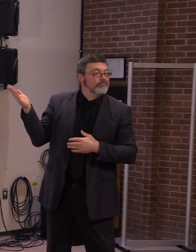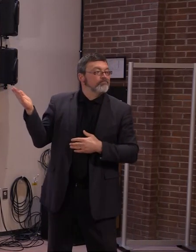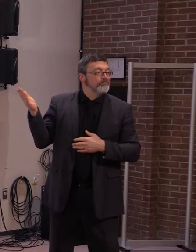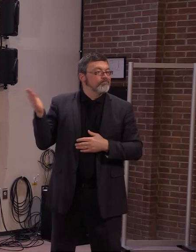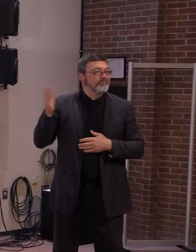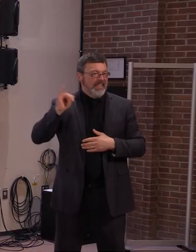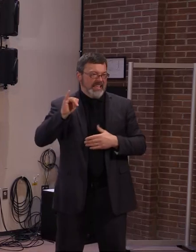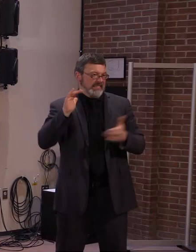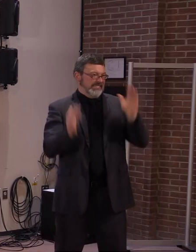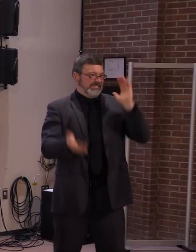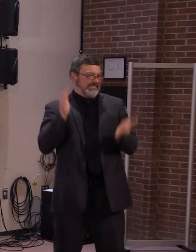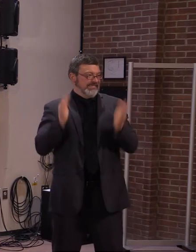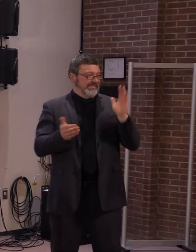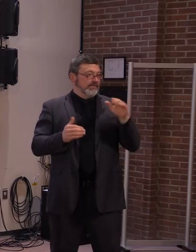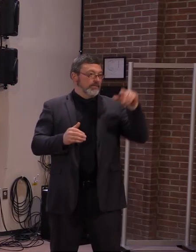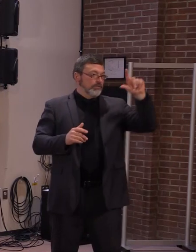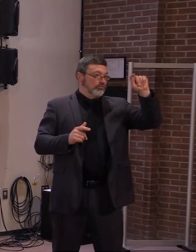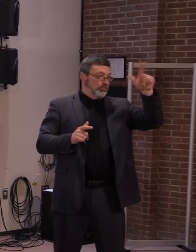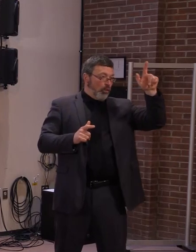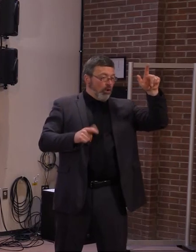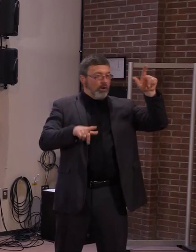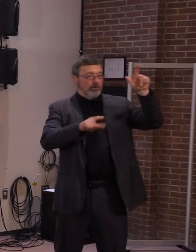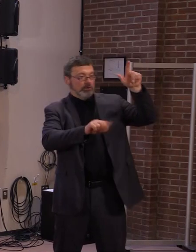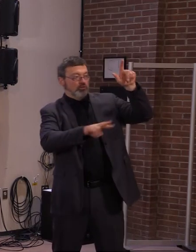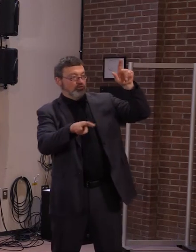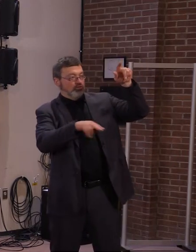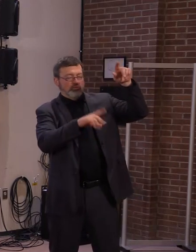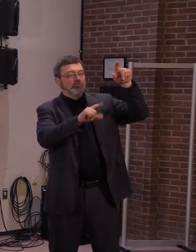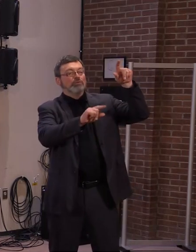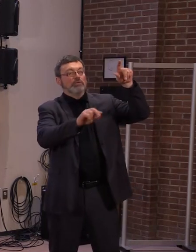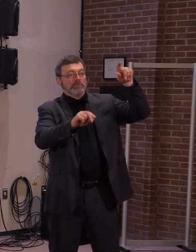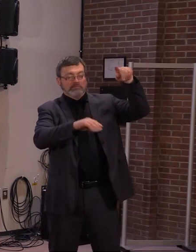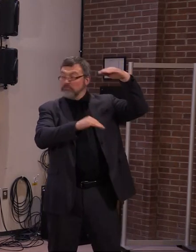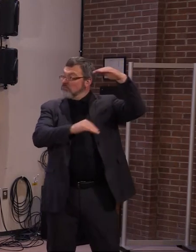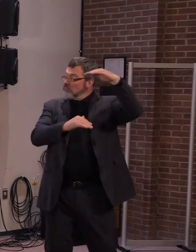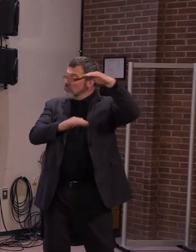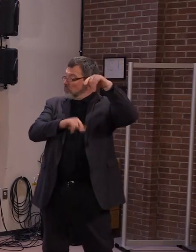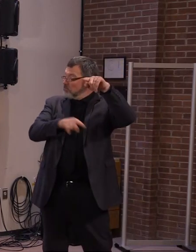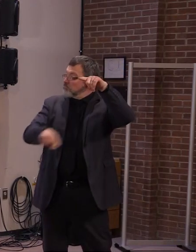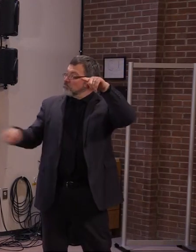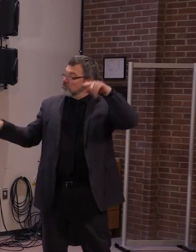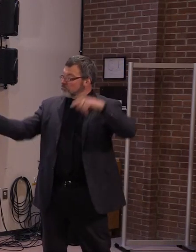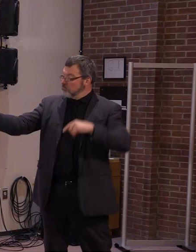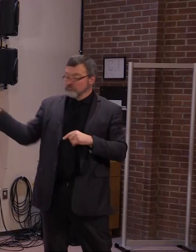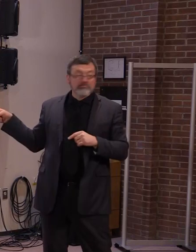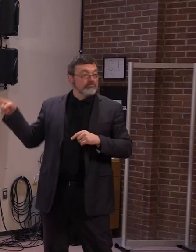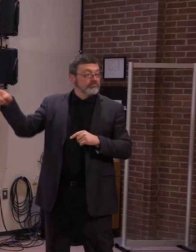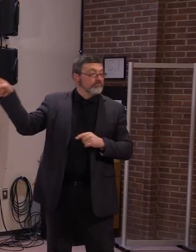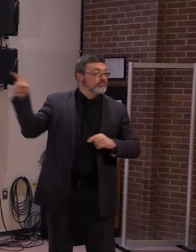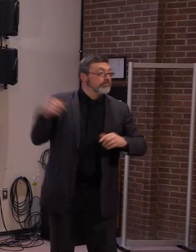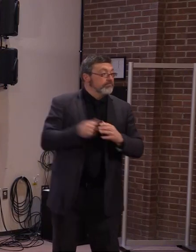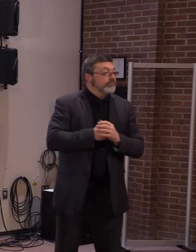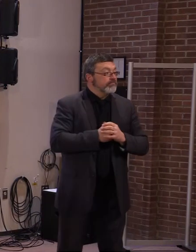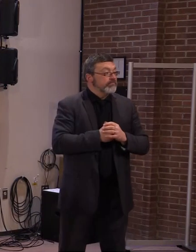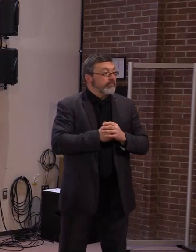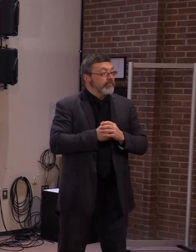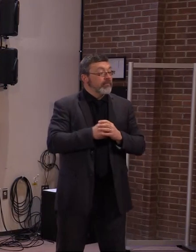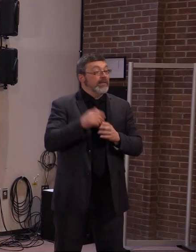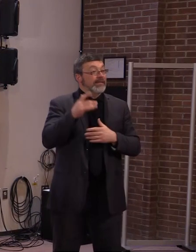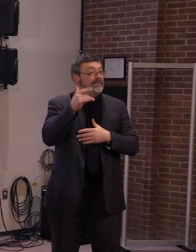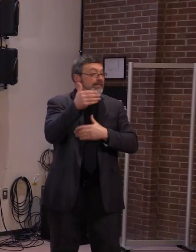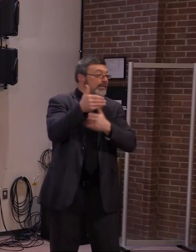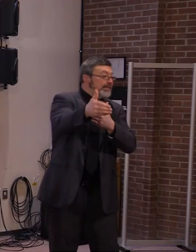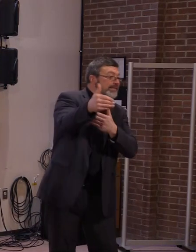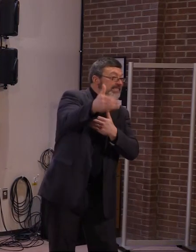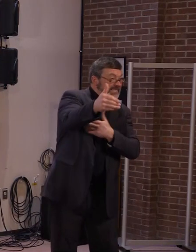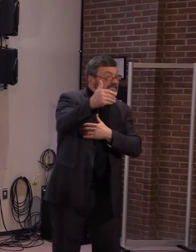basically cases got back to where they were and then started a slight decline before Christmas and New Year's. This year, you can see there was